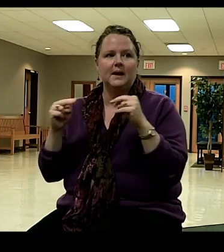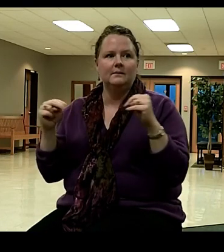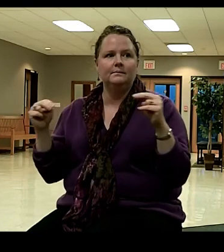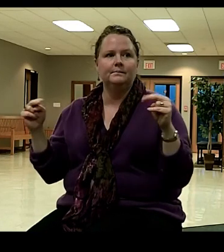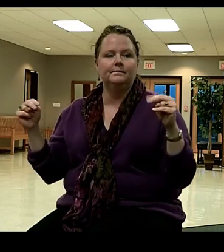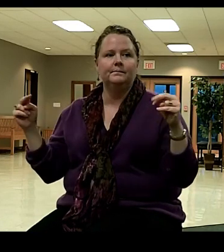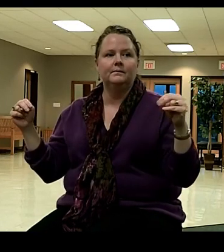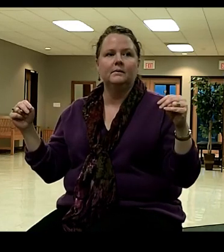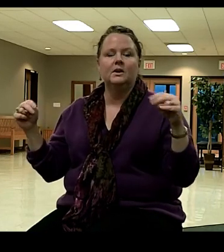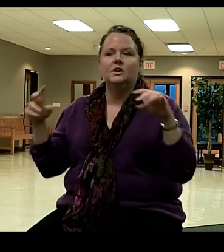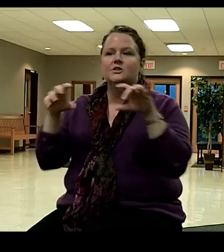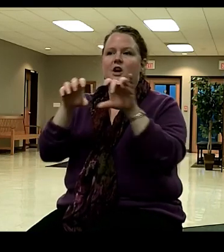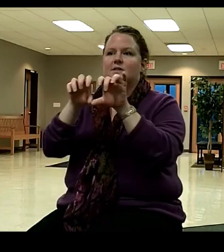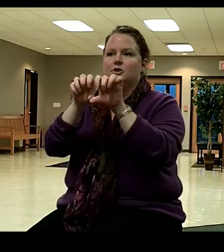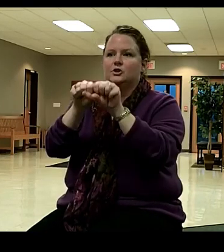bacon. Sausage.